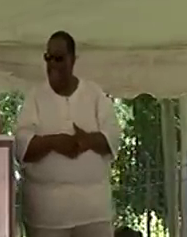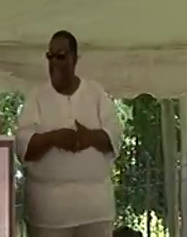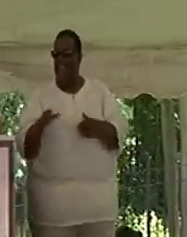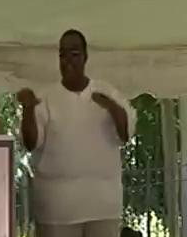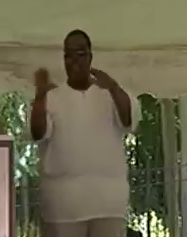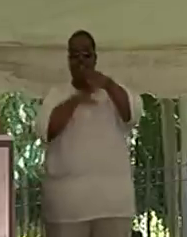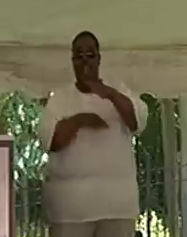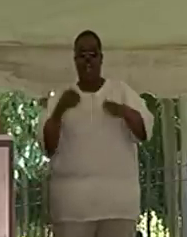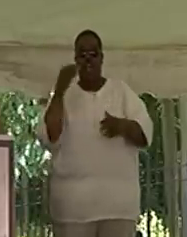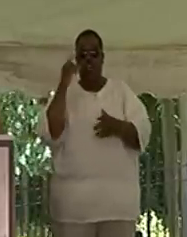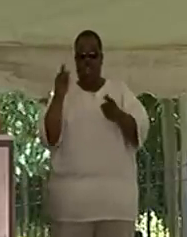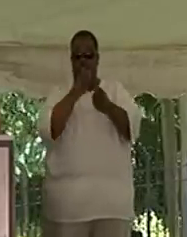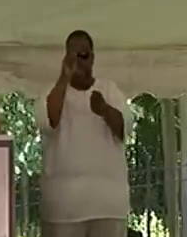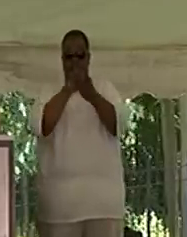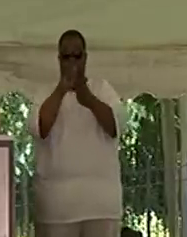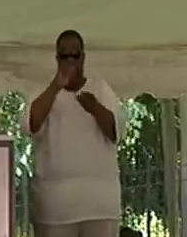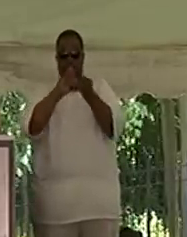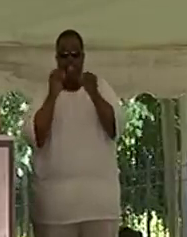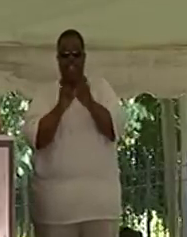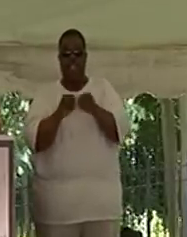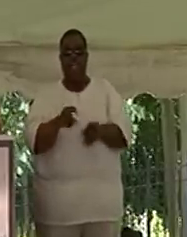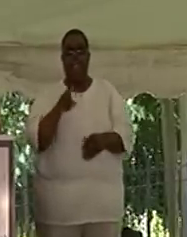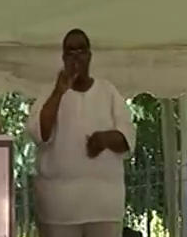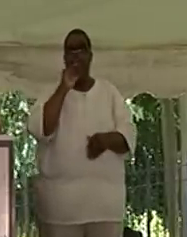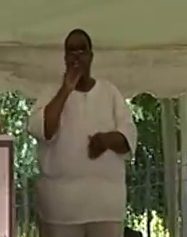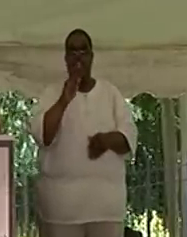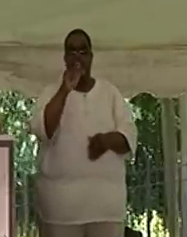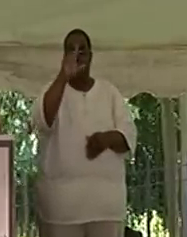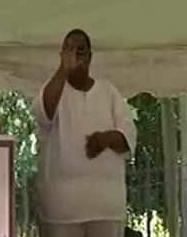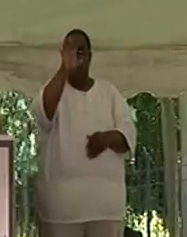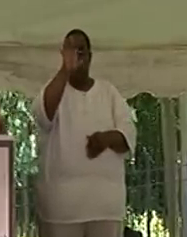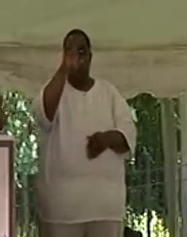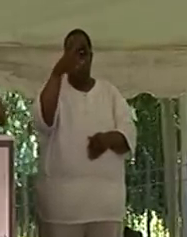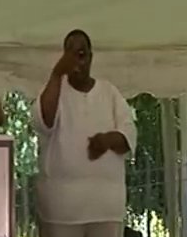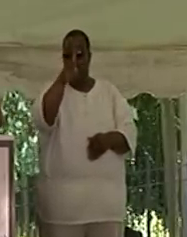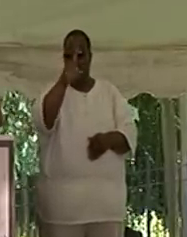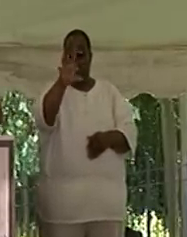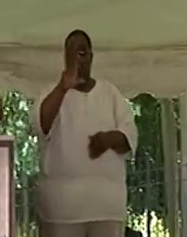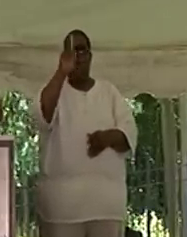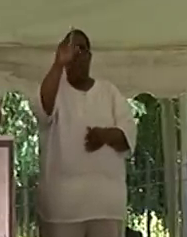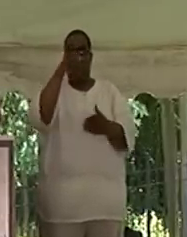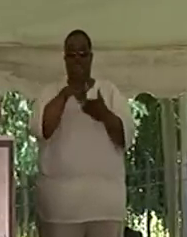And of course, she knows the exact number, right? She said, not 1,700, Mayor,